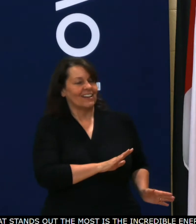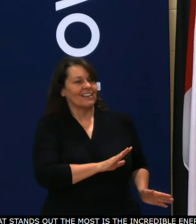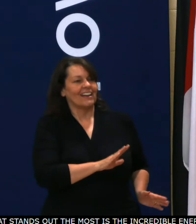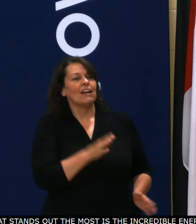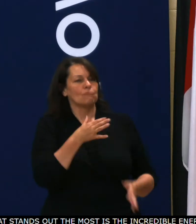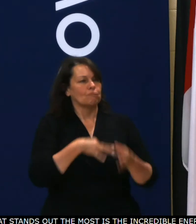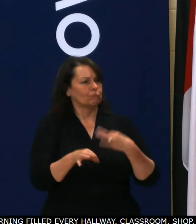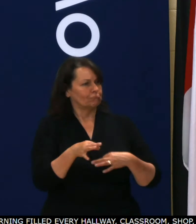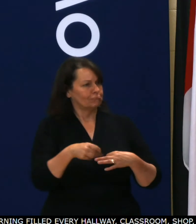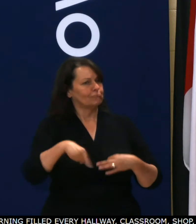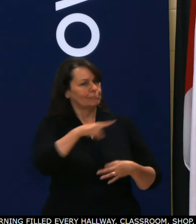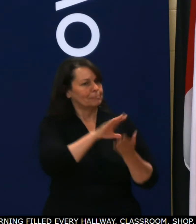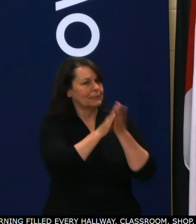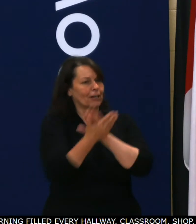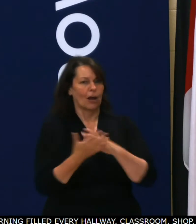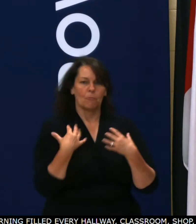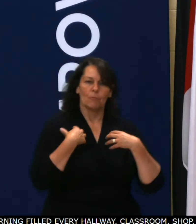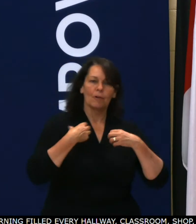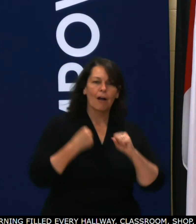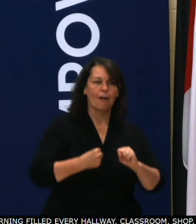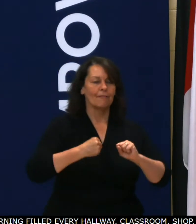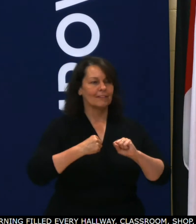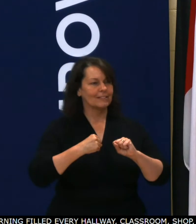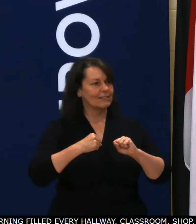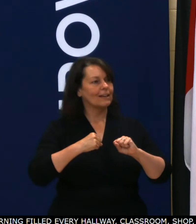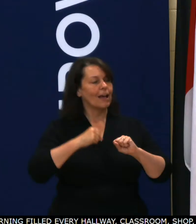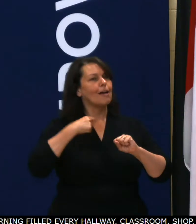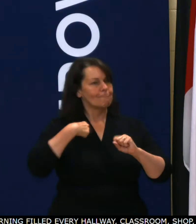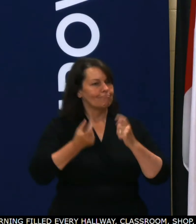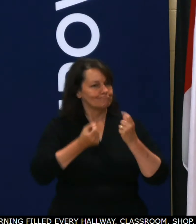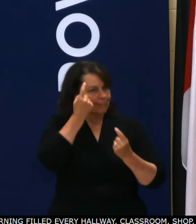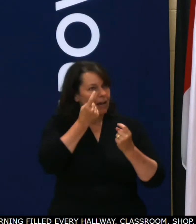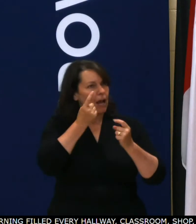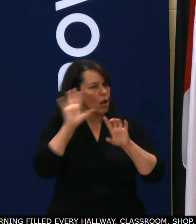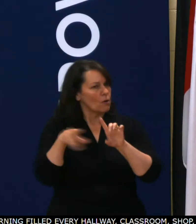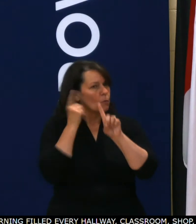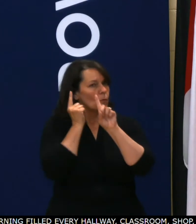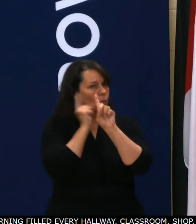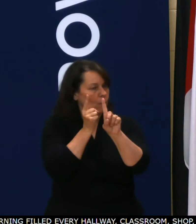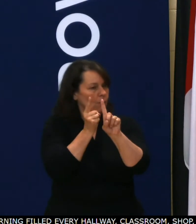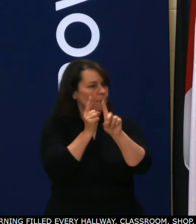with confidence, strength, and a sense of purpose.